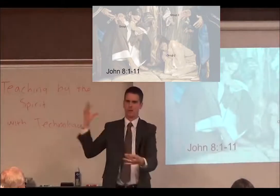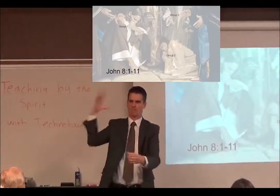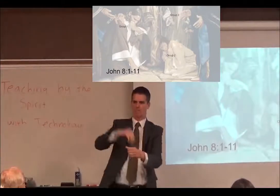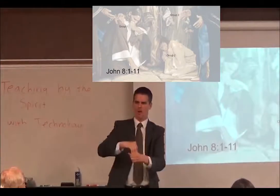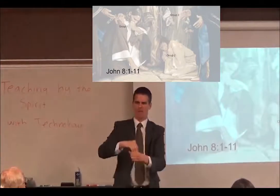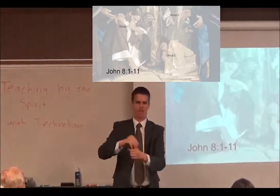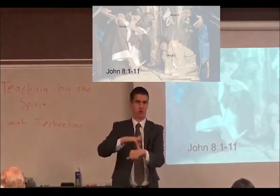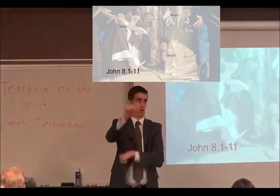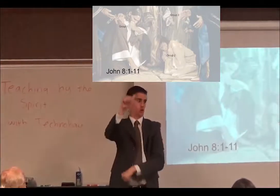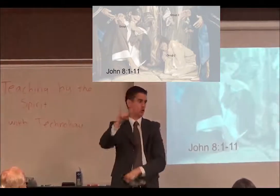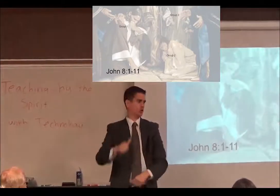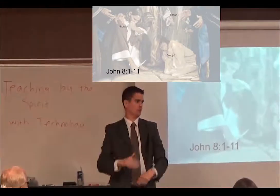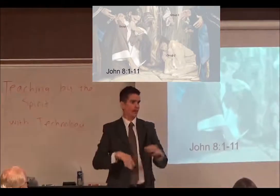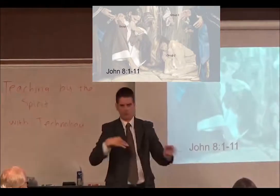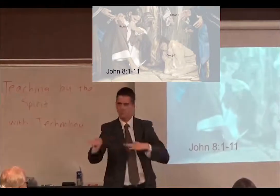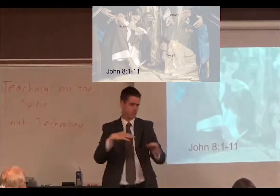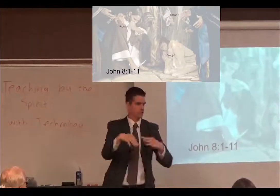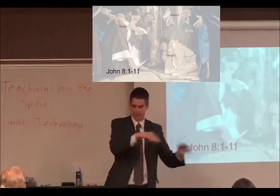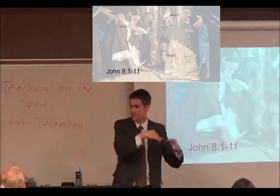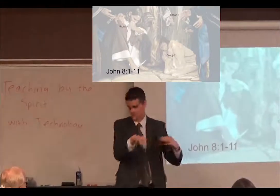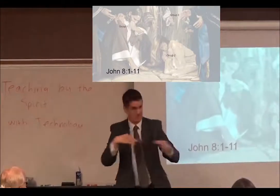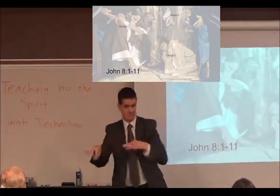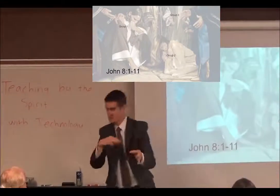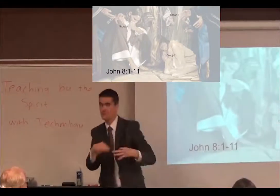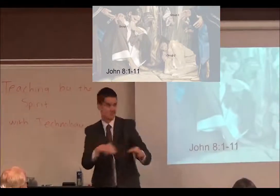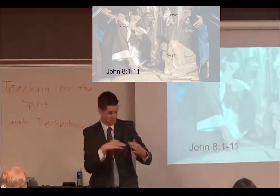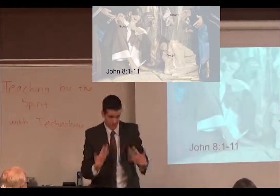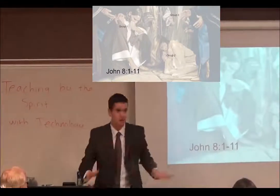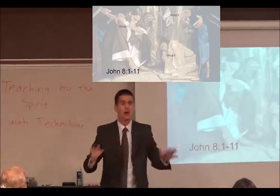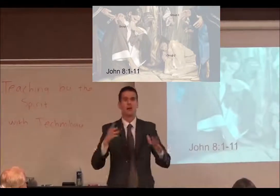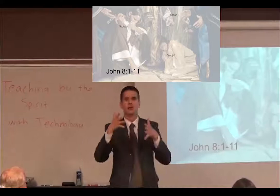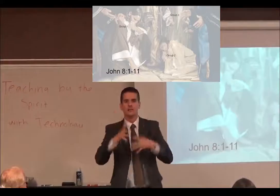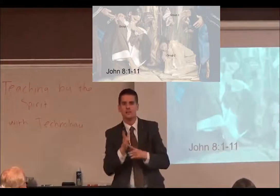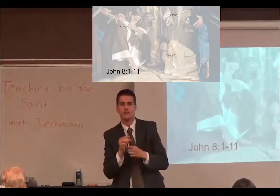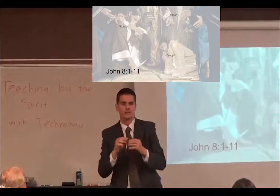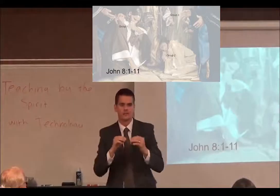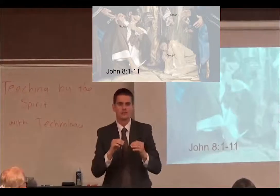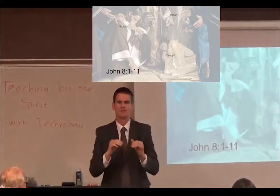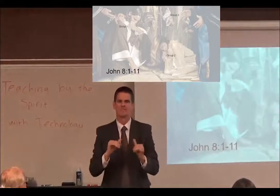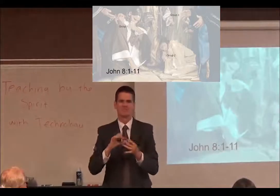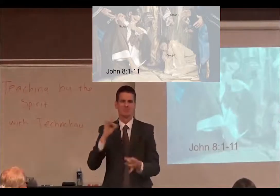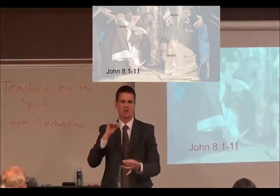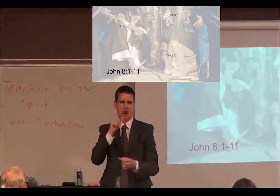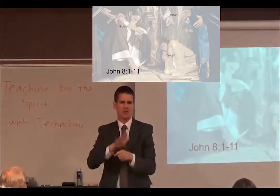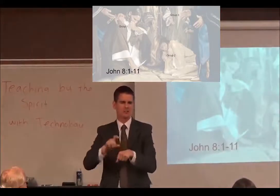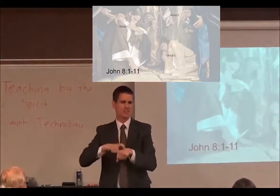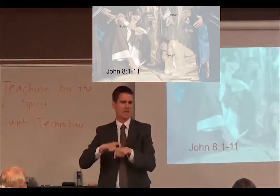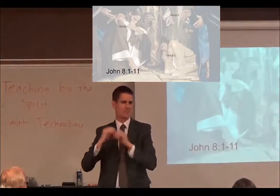to facilitate and allow the Spirit to be there and help you get through things a little bit quicker.